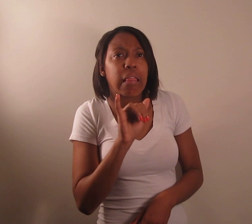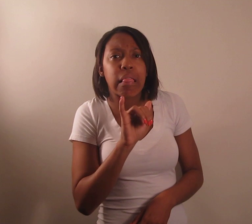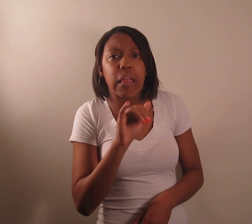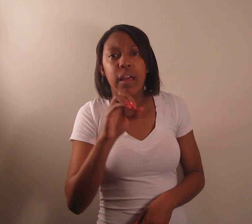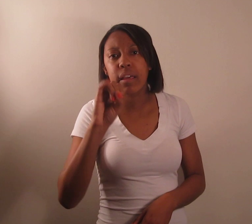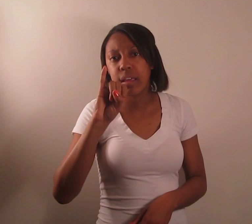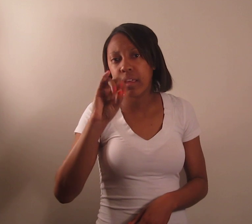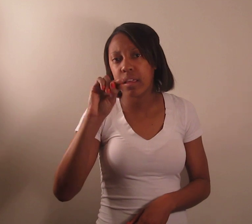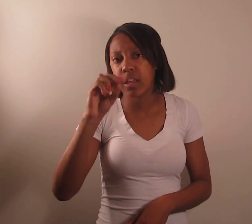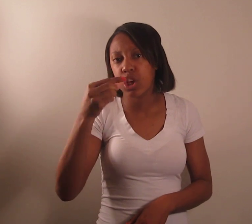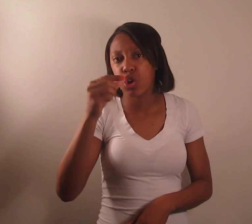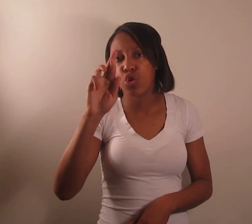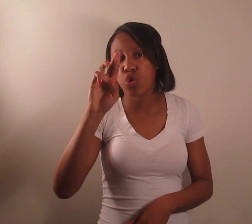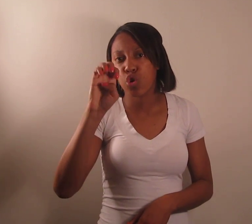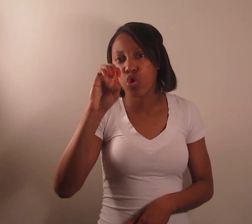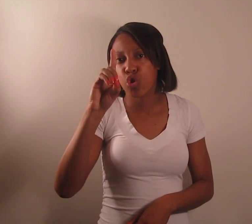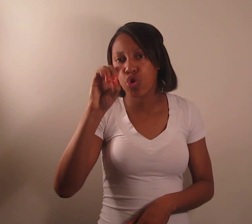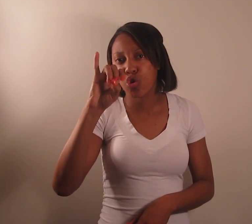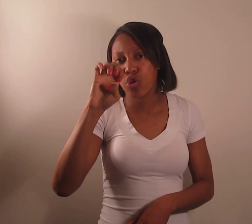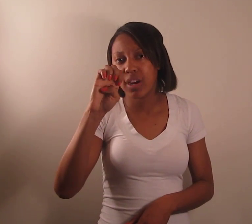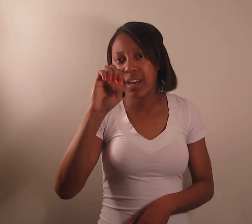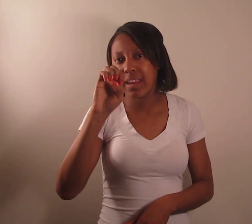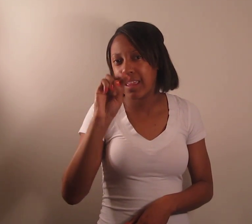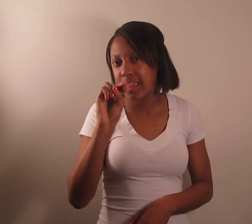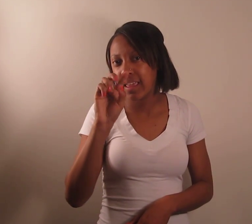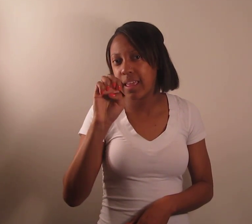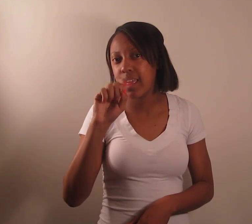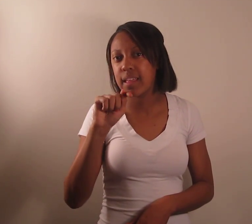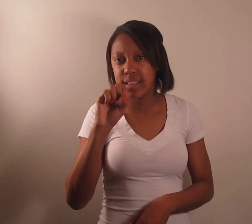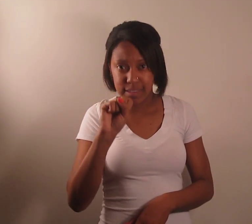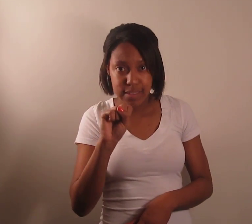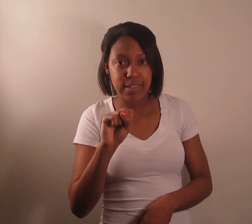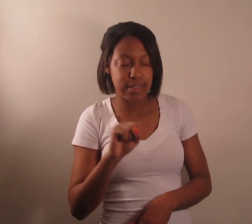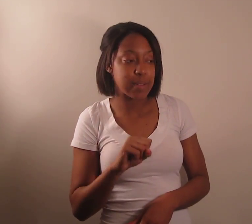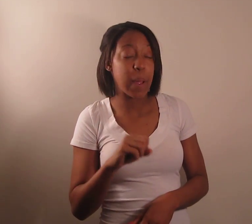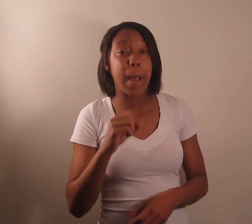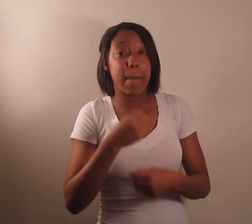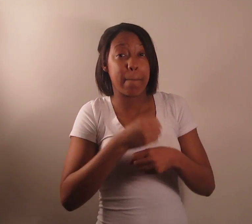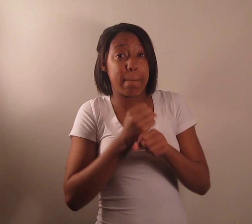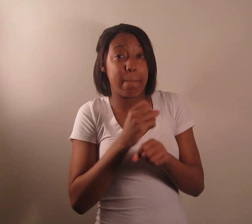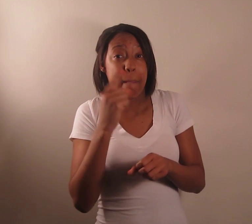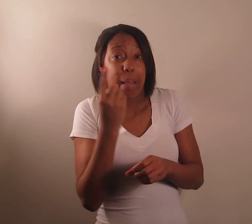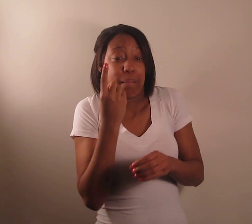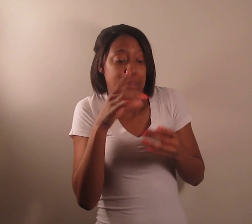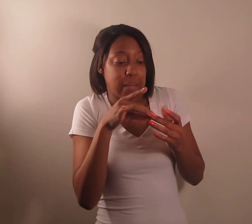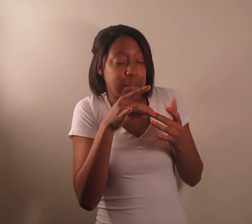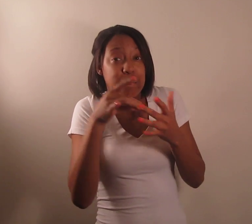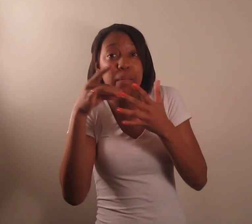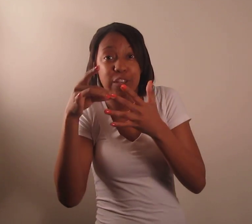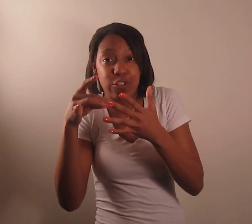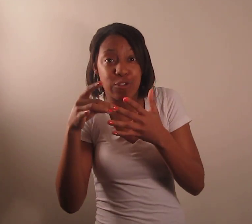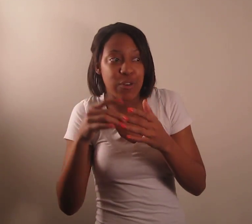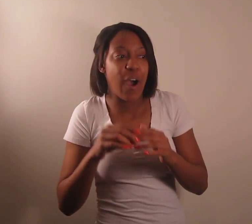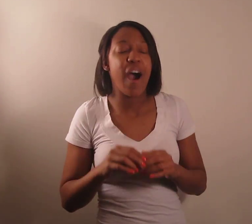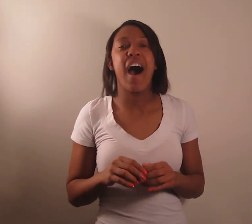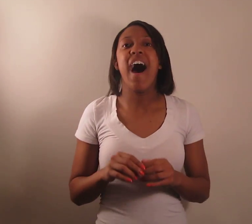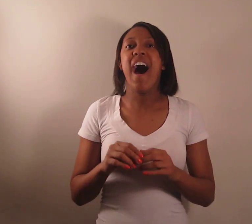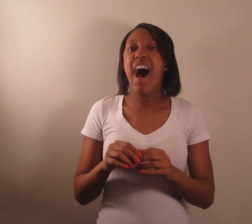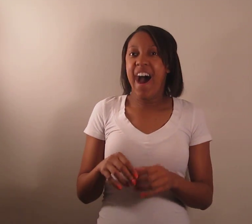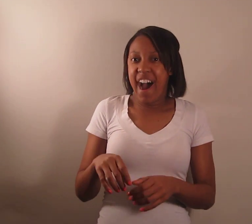something special. Ooh, I'm so glad you said that, because ingredients was my next question.